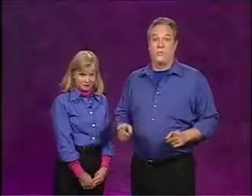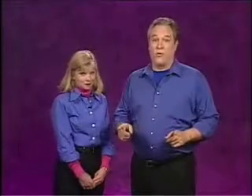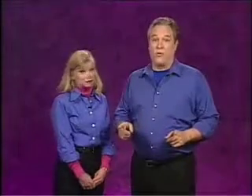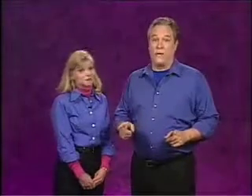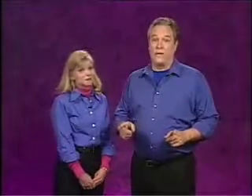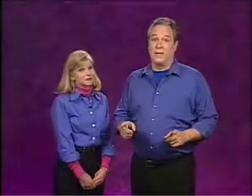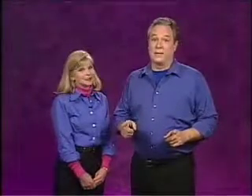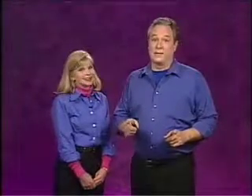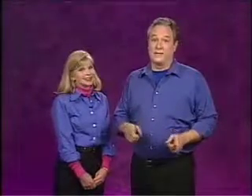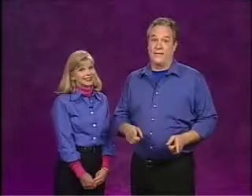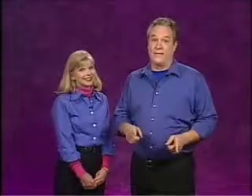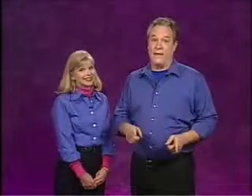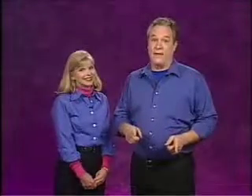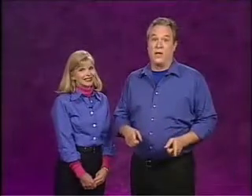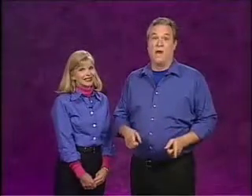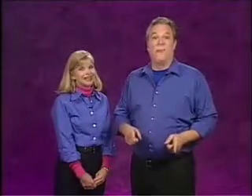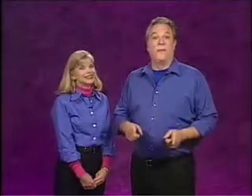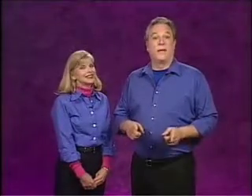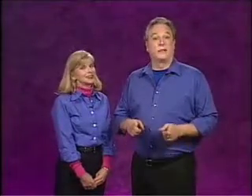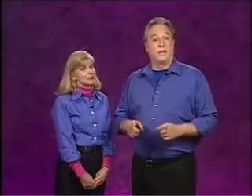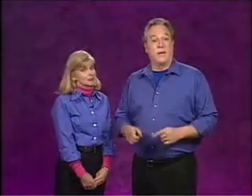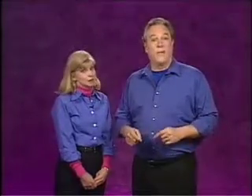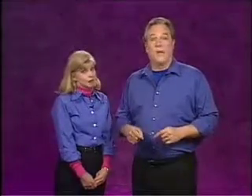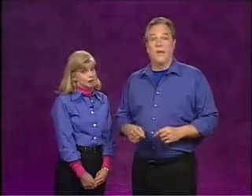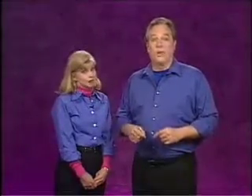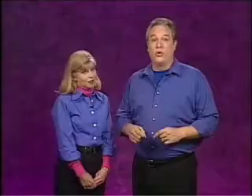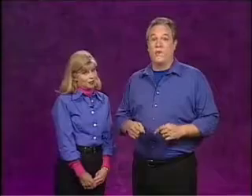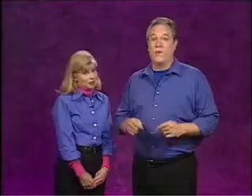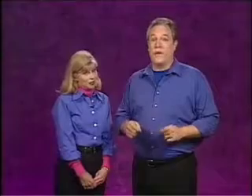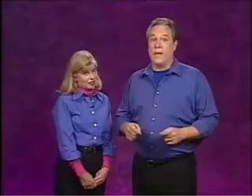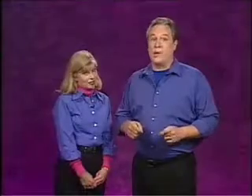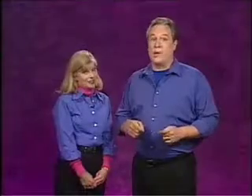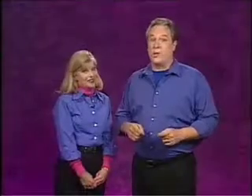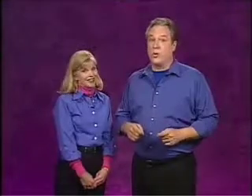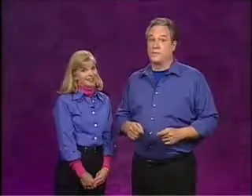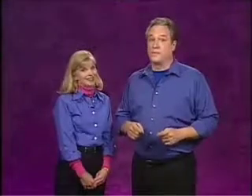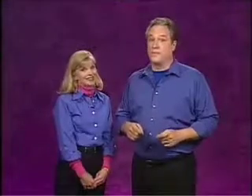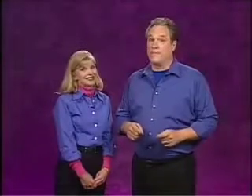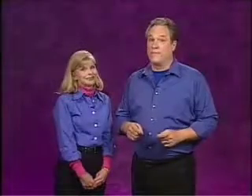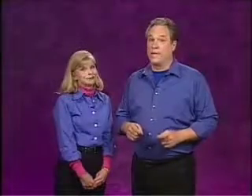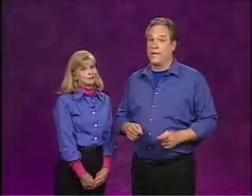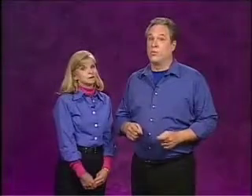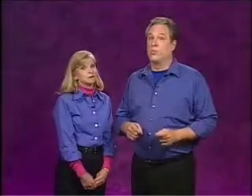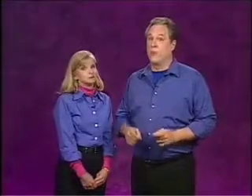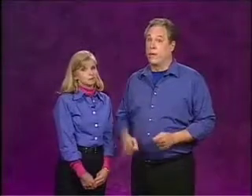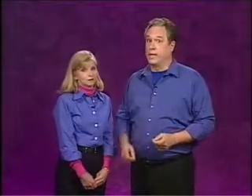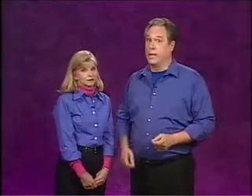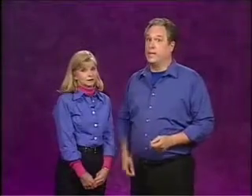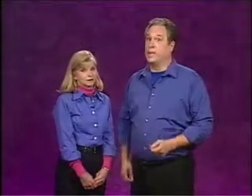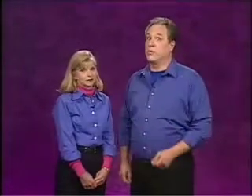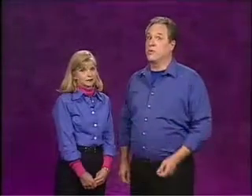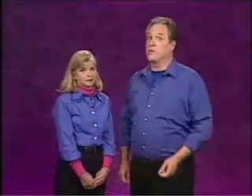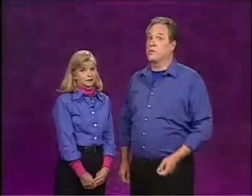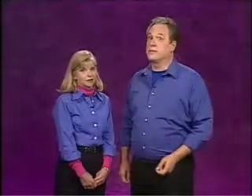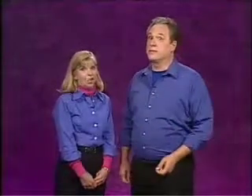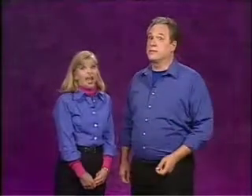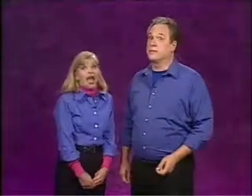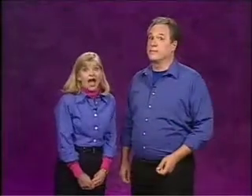before you begin lesson 17, because the number of new vocabulary words in 17 really increases. After